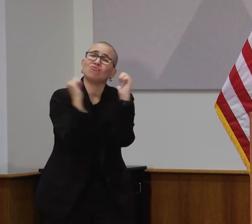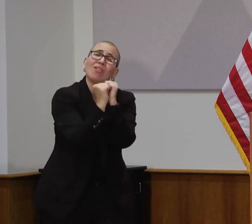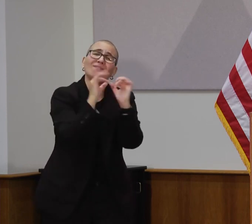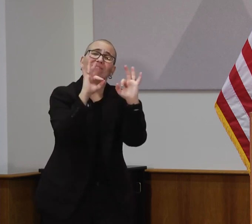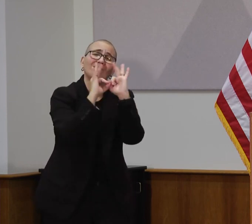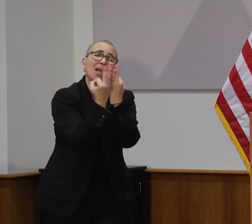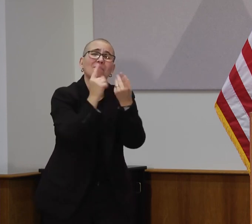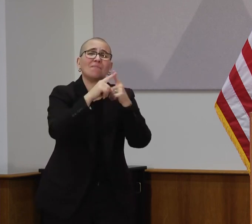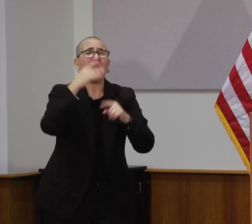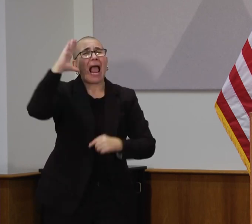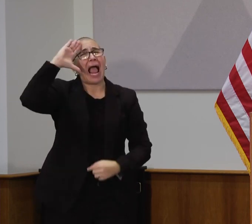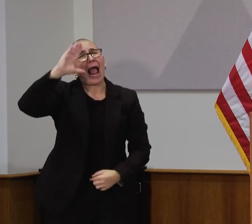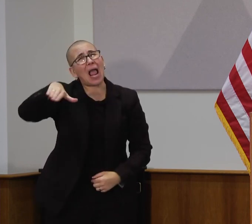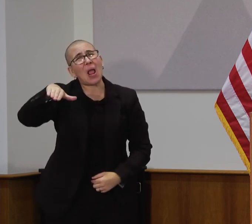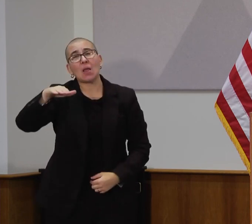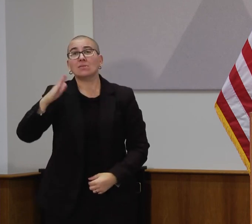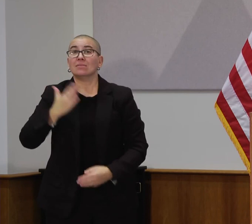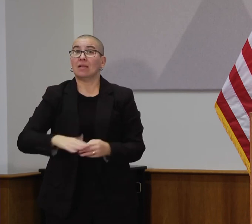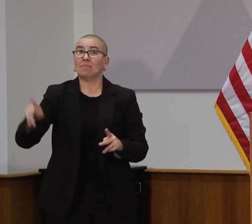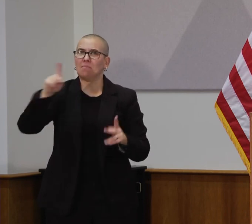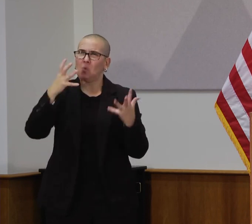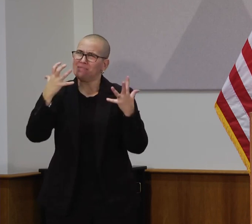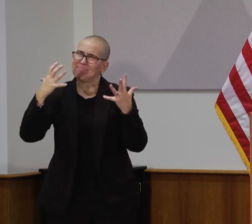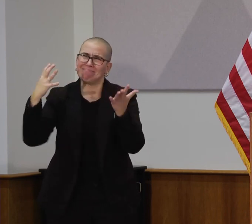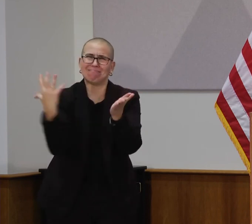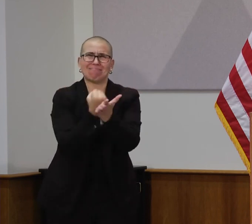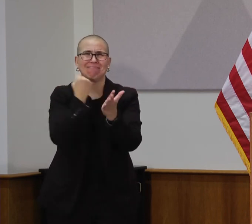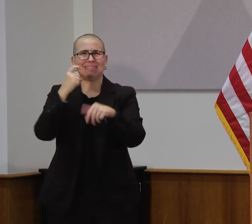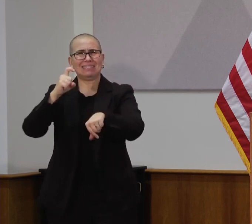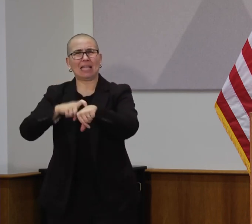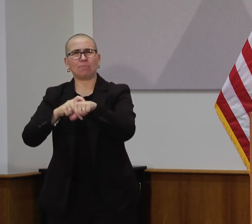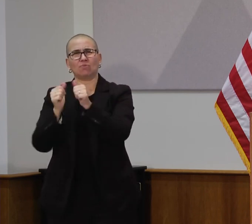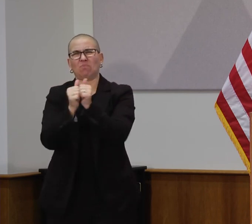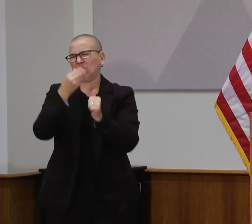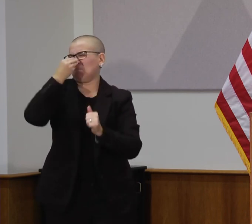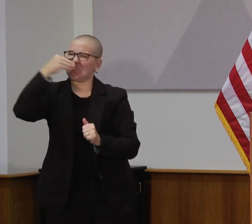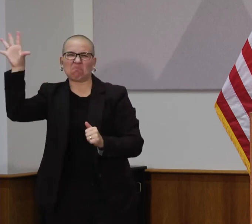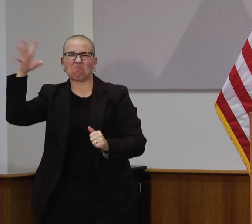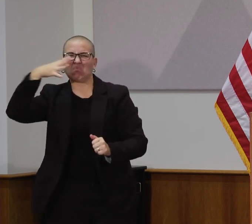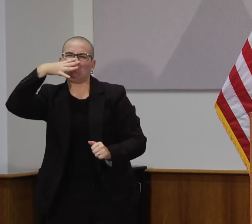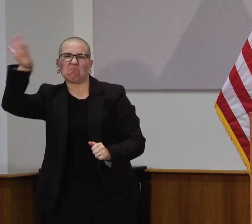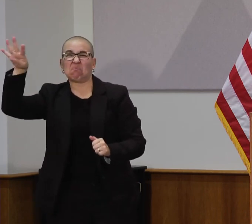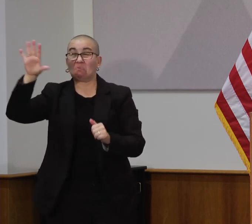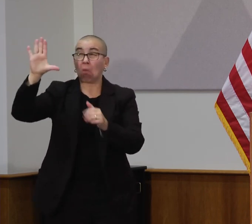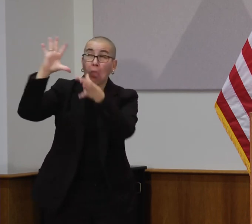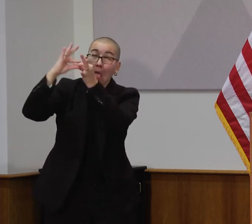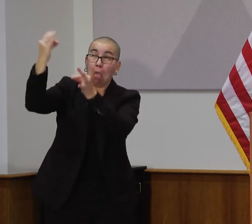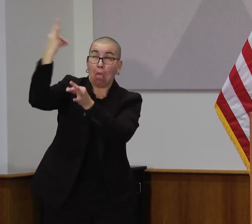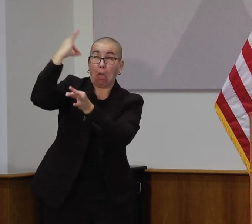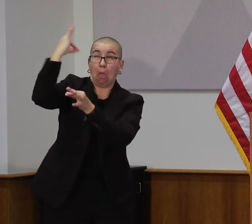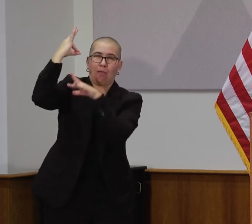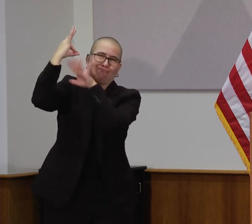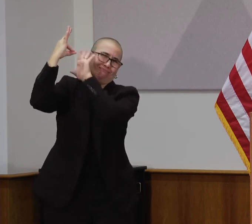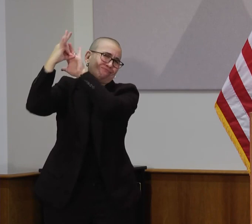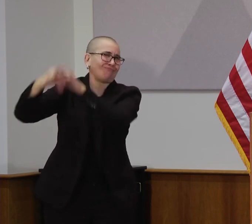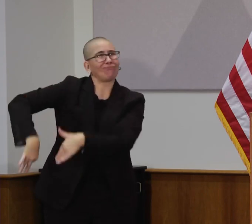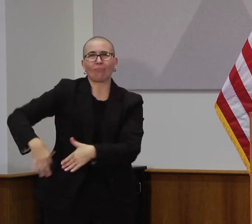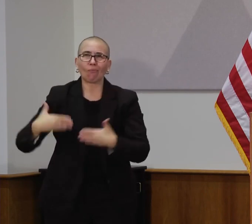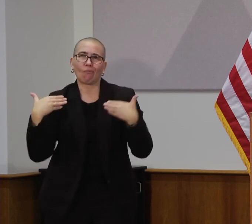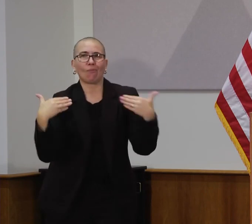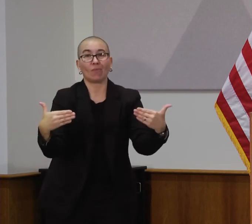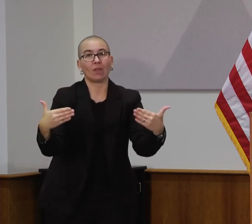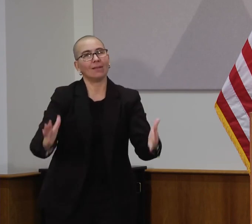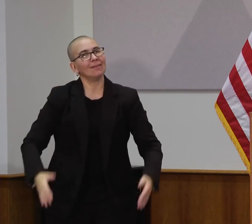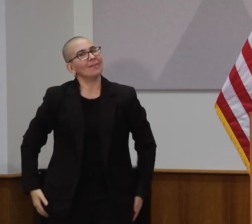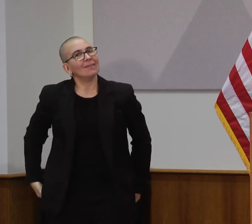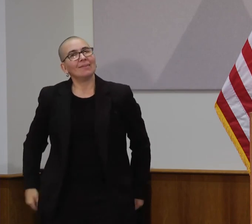of people really wanting to get together anyway, despite the health guidance. But we really do believe that what we're going